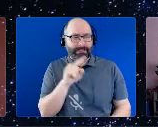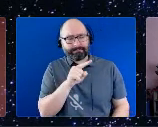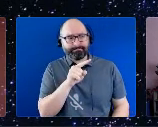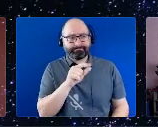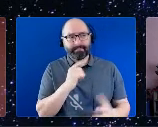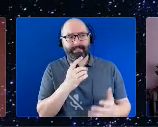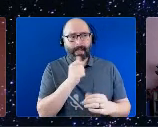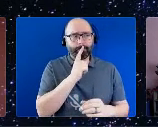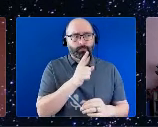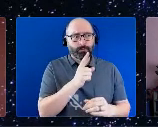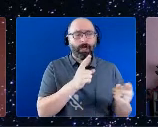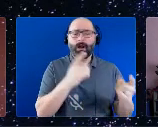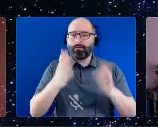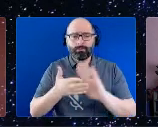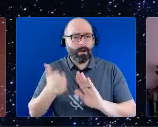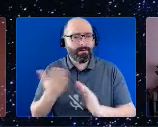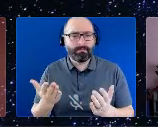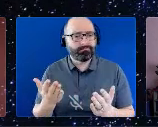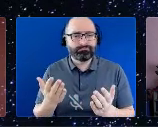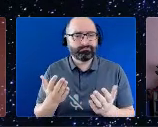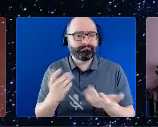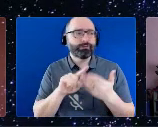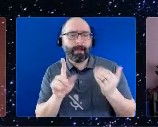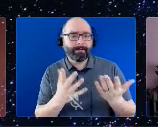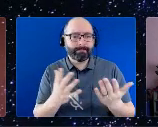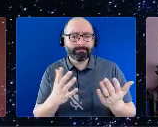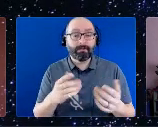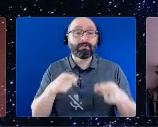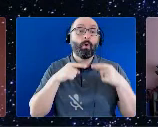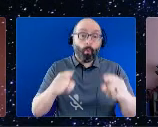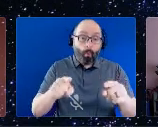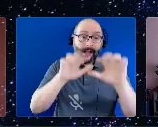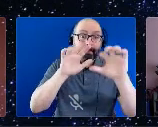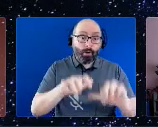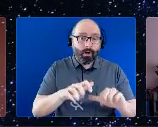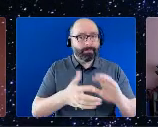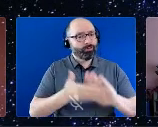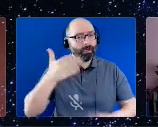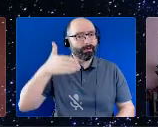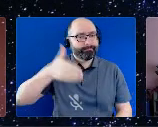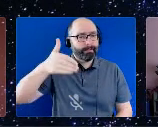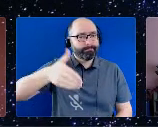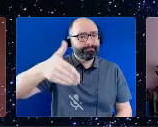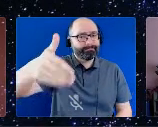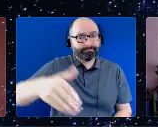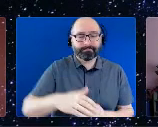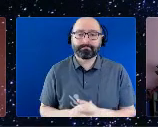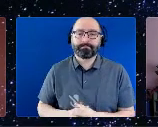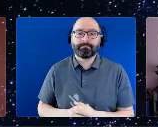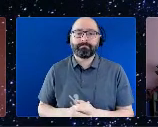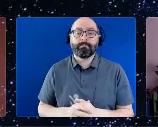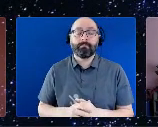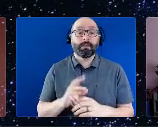of, you might as well run the code as you go. I think that can be really helpful.